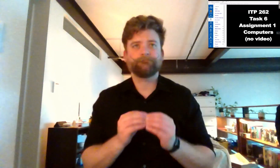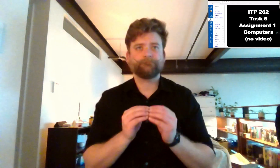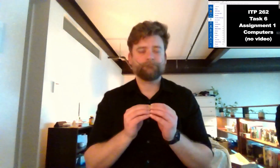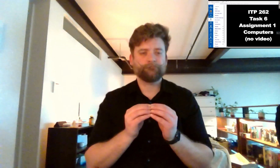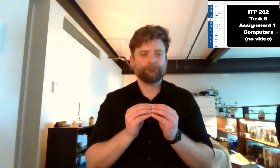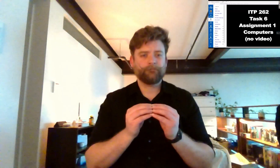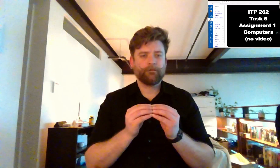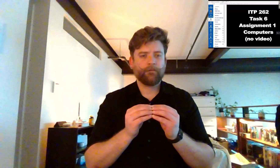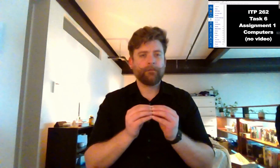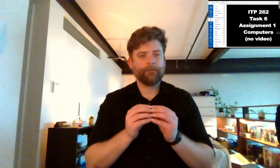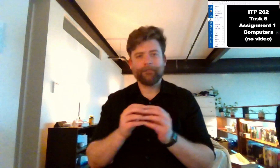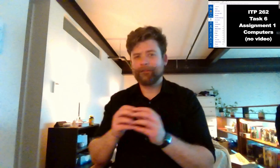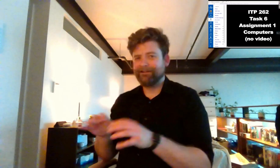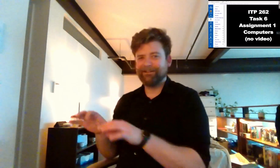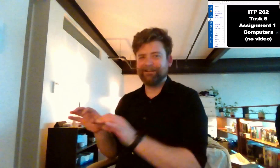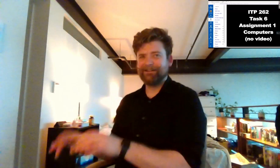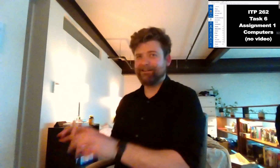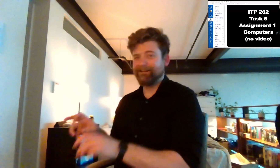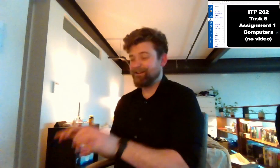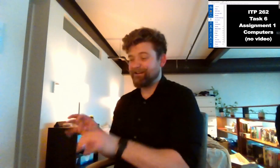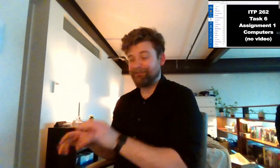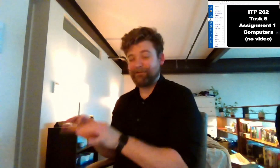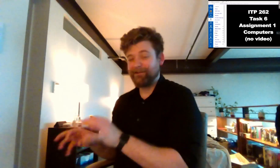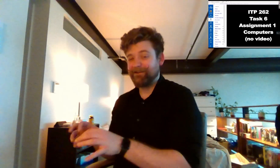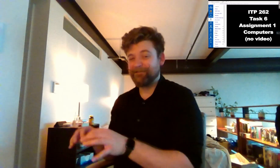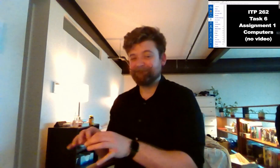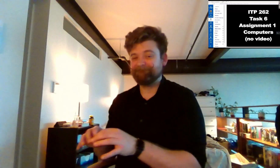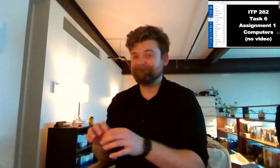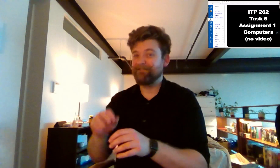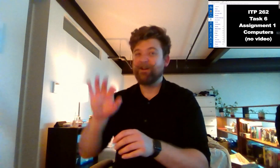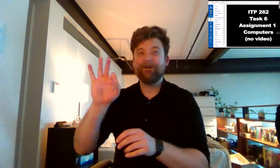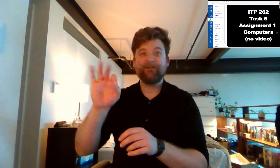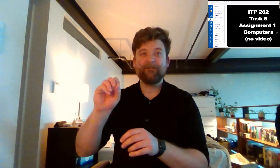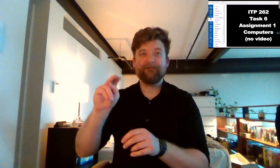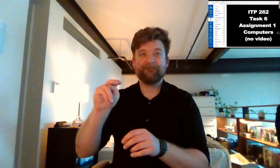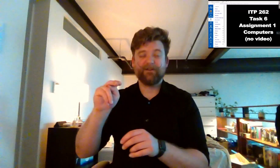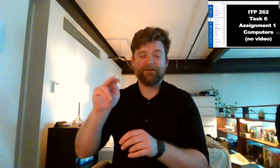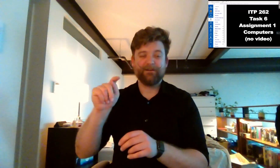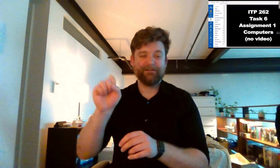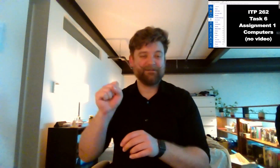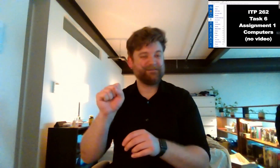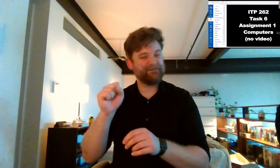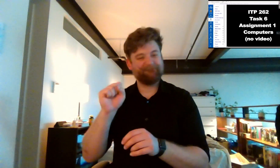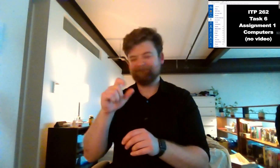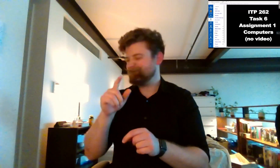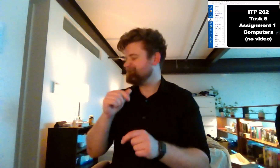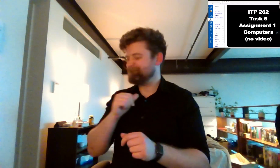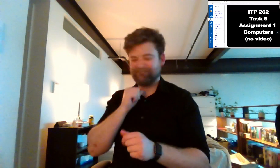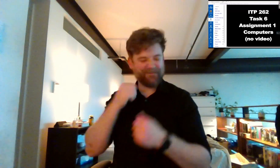The typewriter doesn't have a lot of fonts. The computer has a lot of fonts.